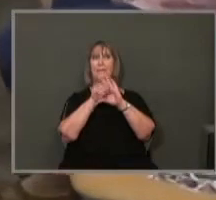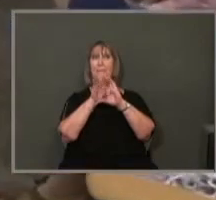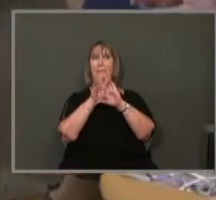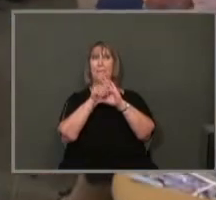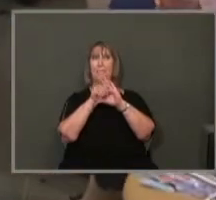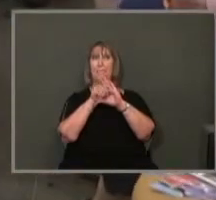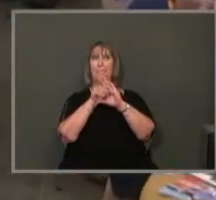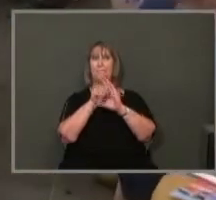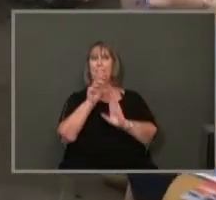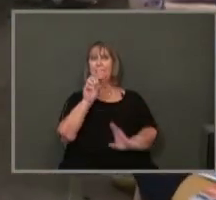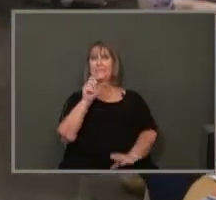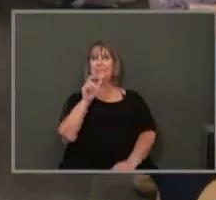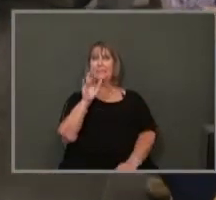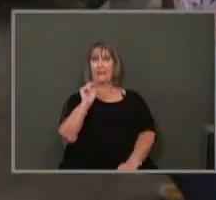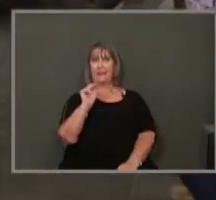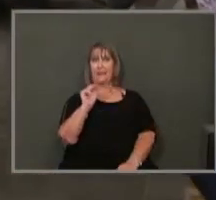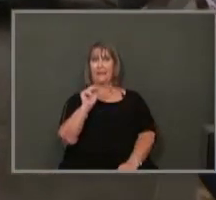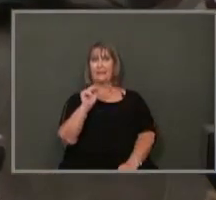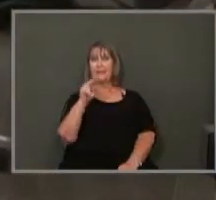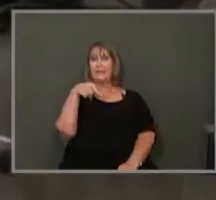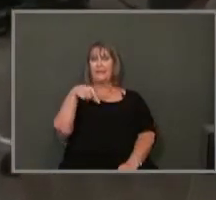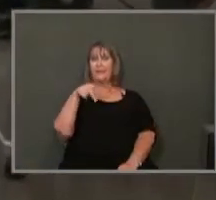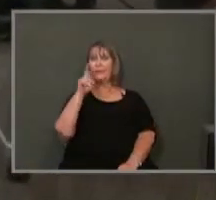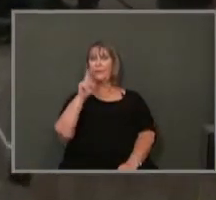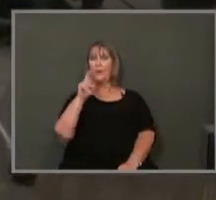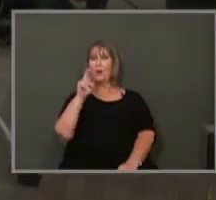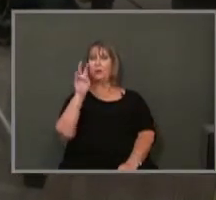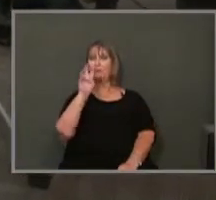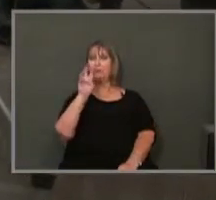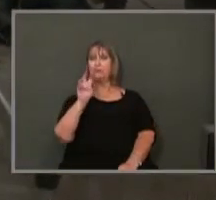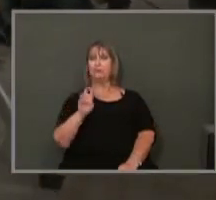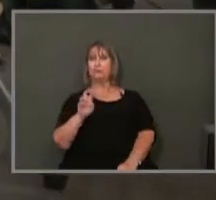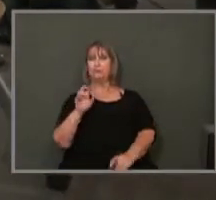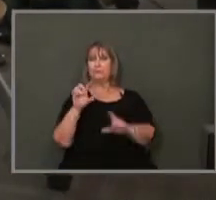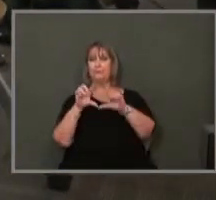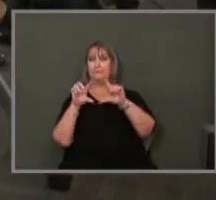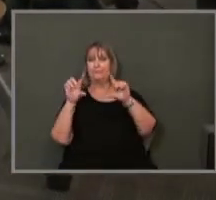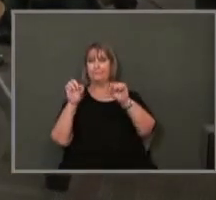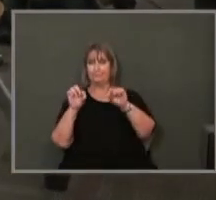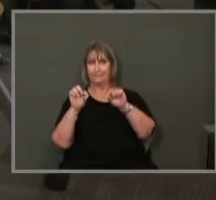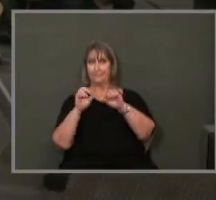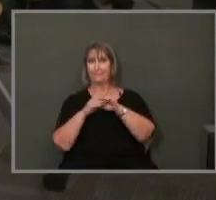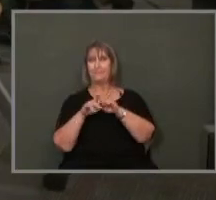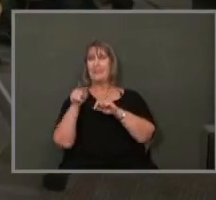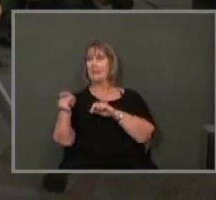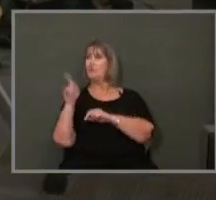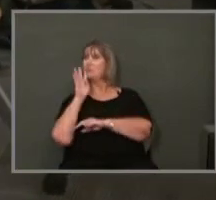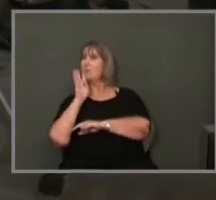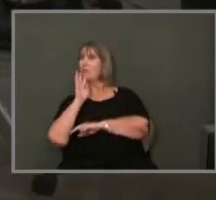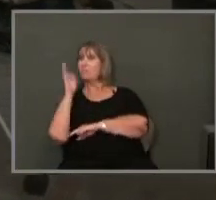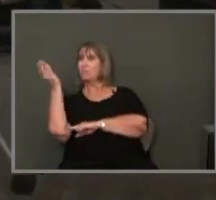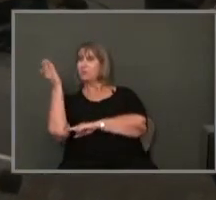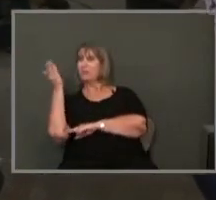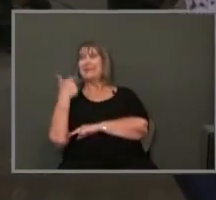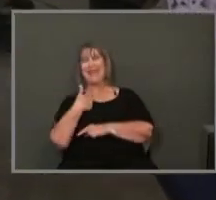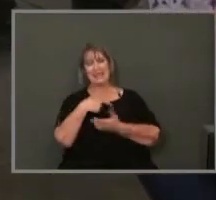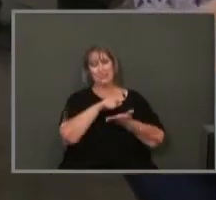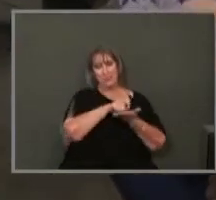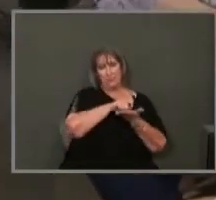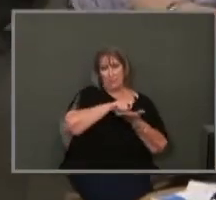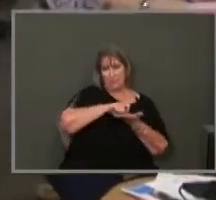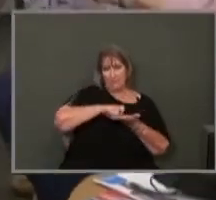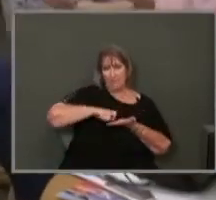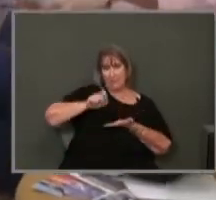at? Scan and provide us some comments. We're going to be providing that report. Even if you spoke, I mean, we're taking notes in here,